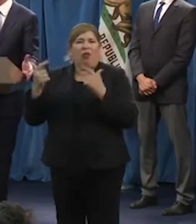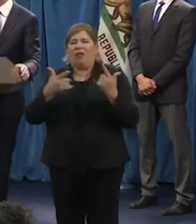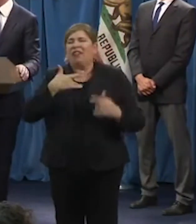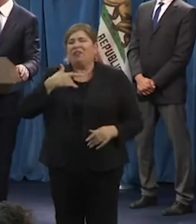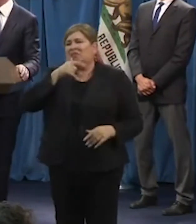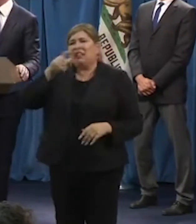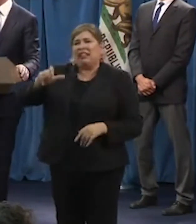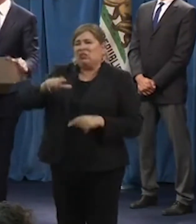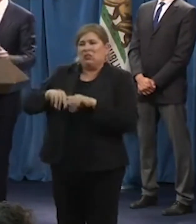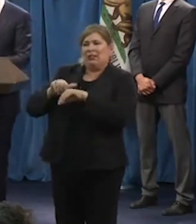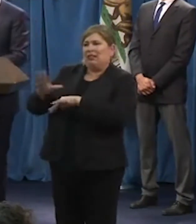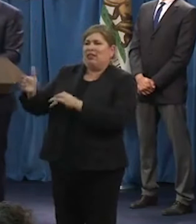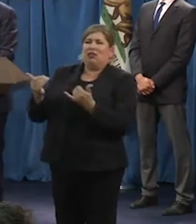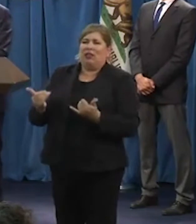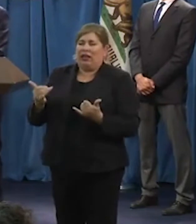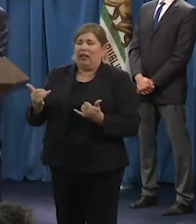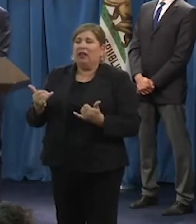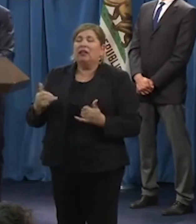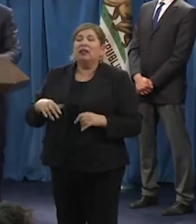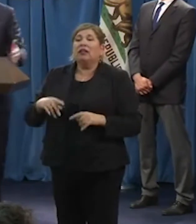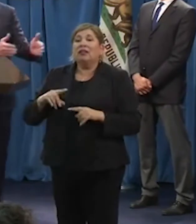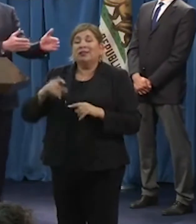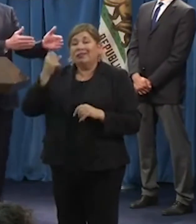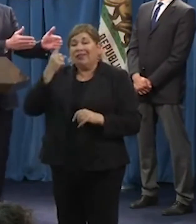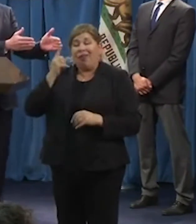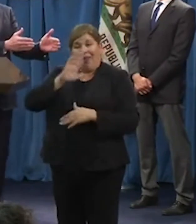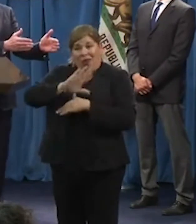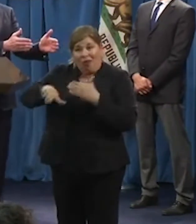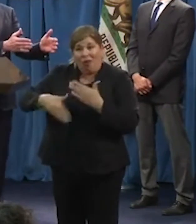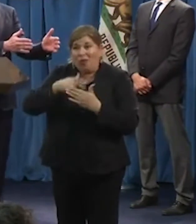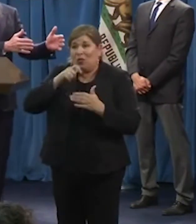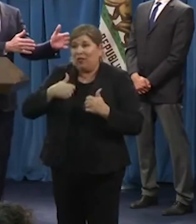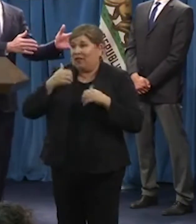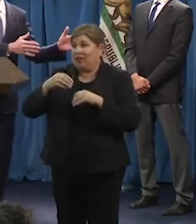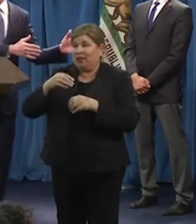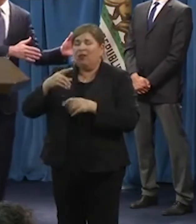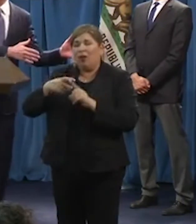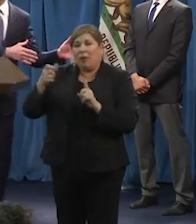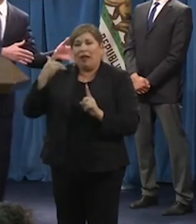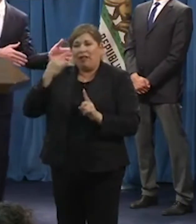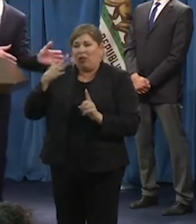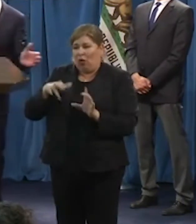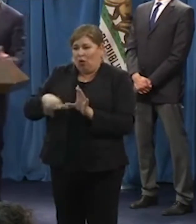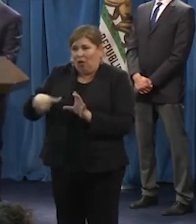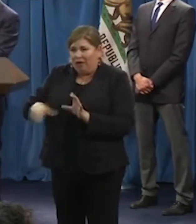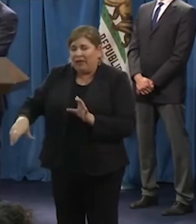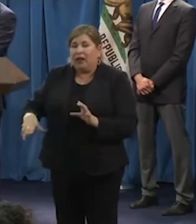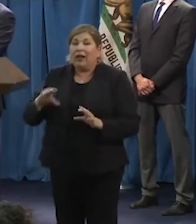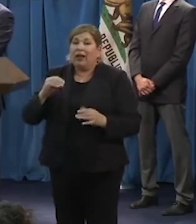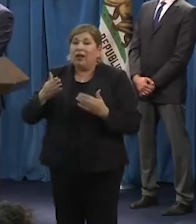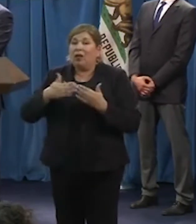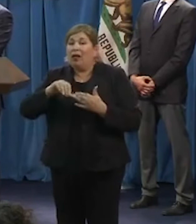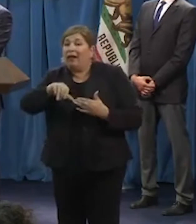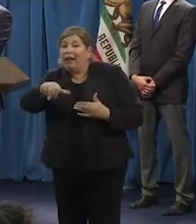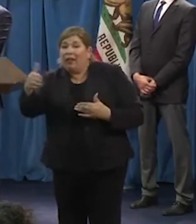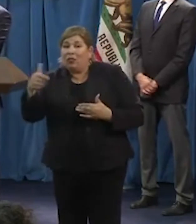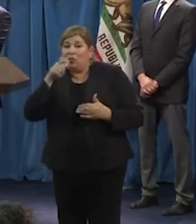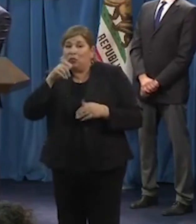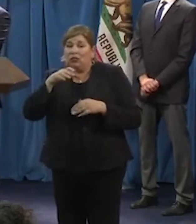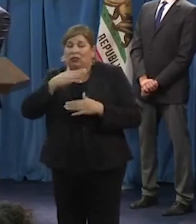do that, even though we have gotten all the Californians off, and we'll get substantially everybody else off